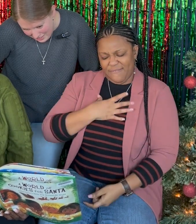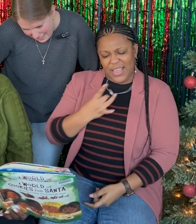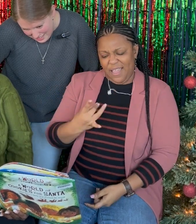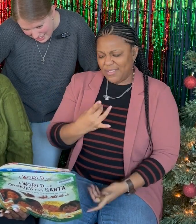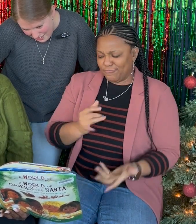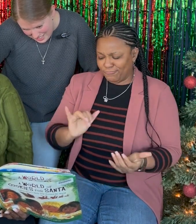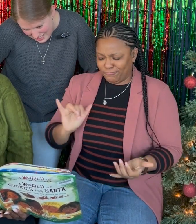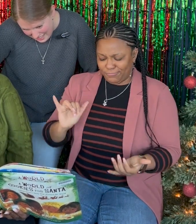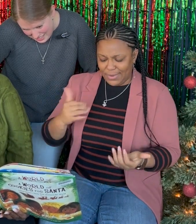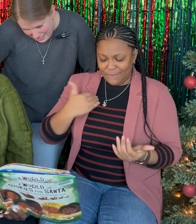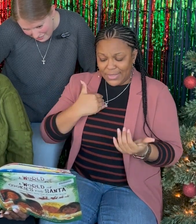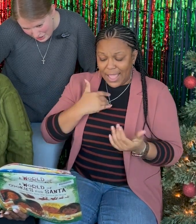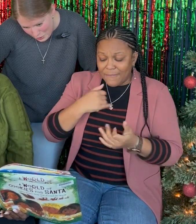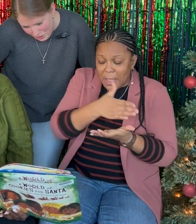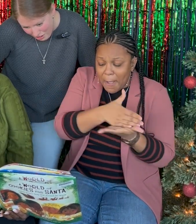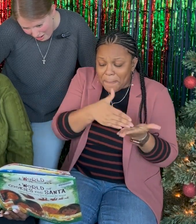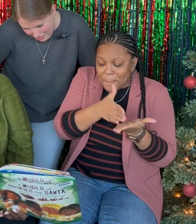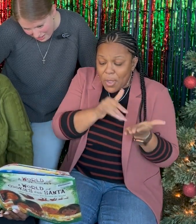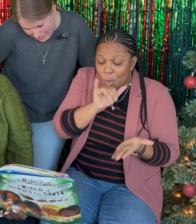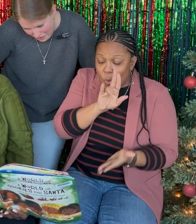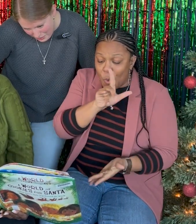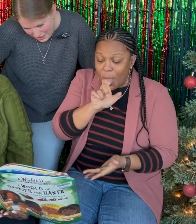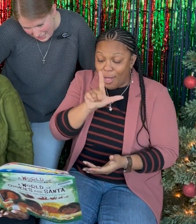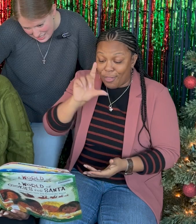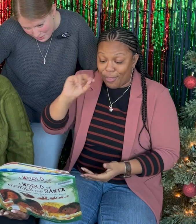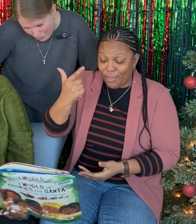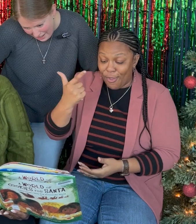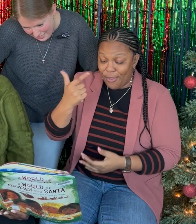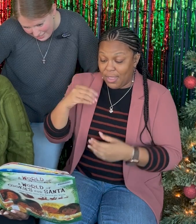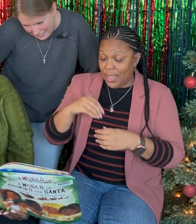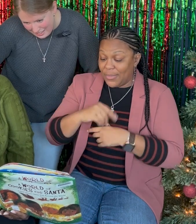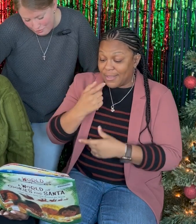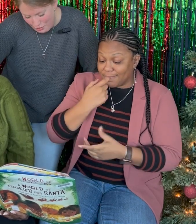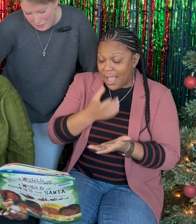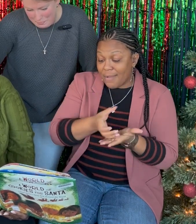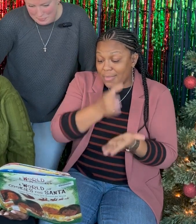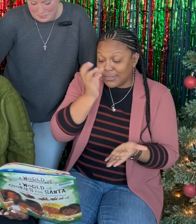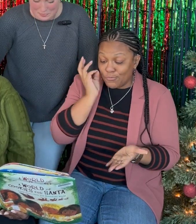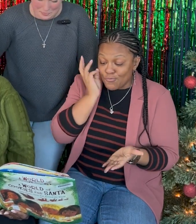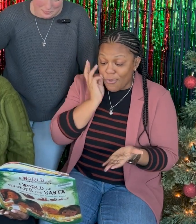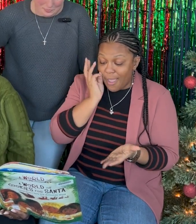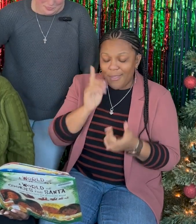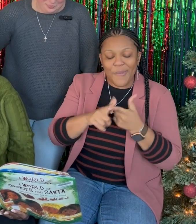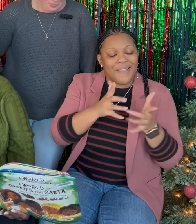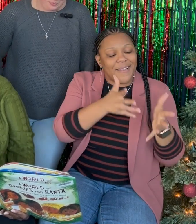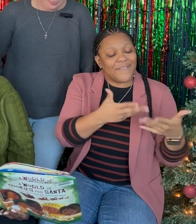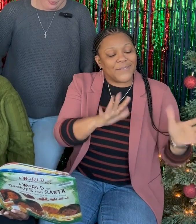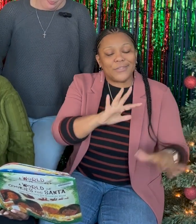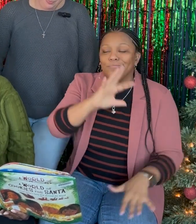He really likes to have a slice of the Yule log with a glass of wine that they leave for him.